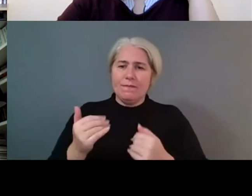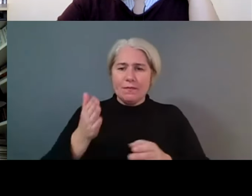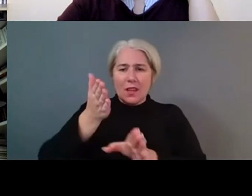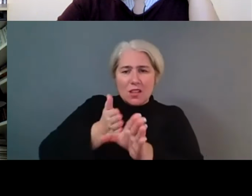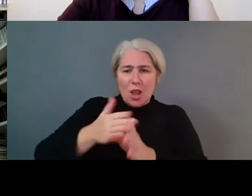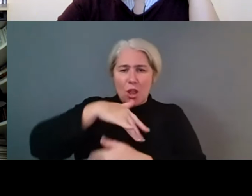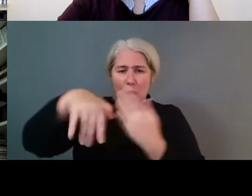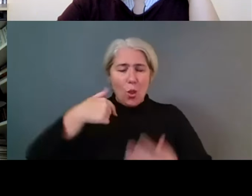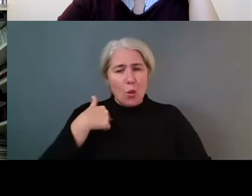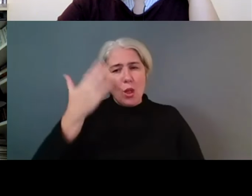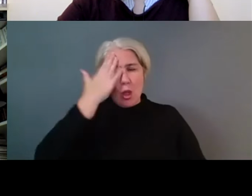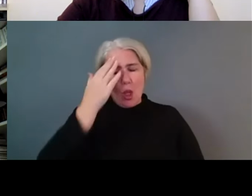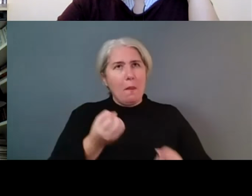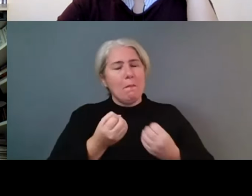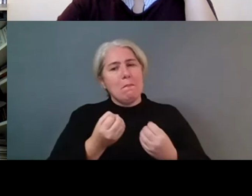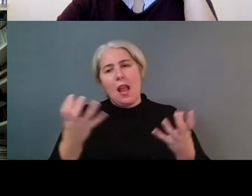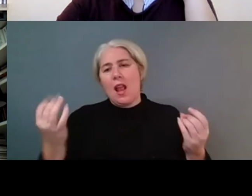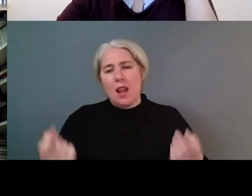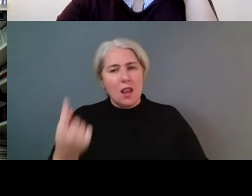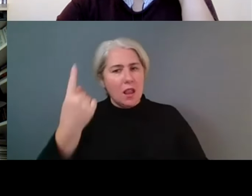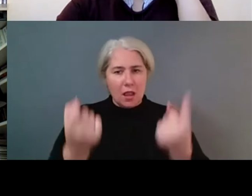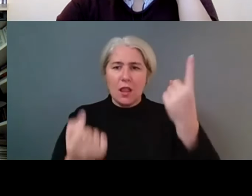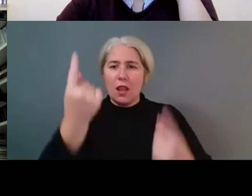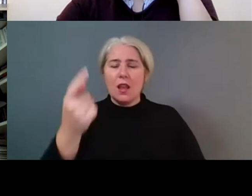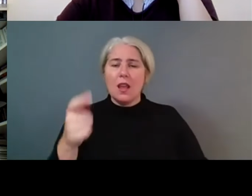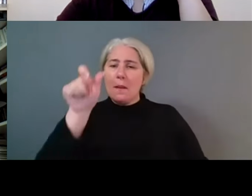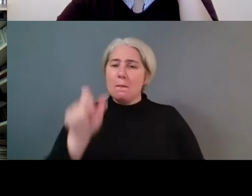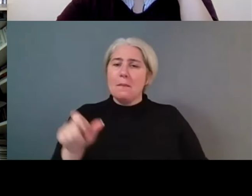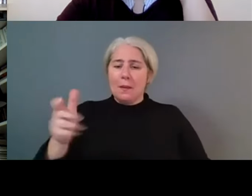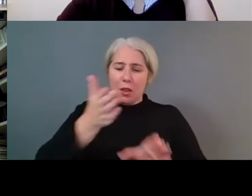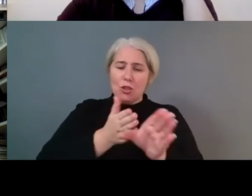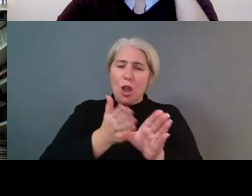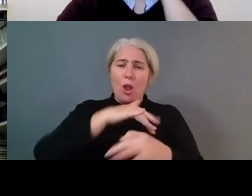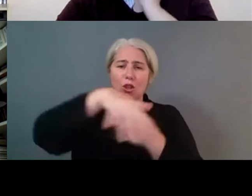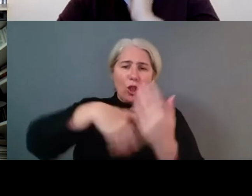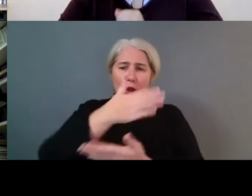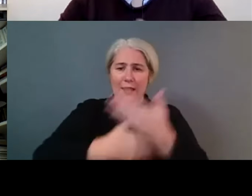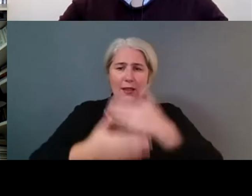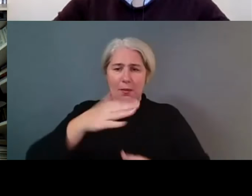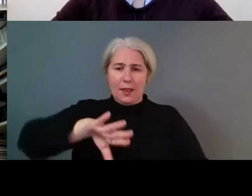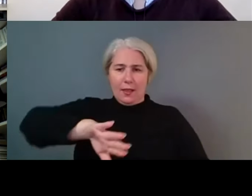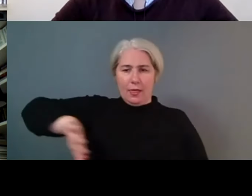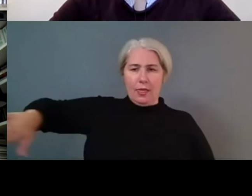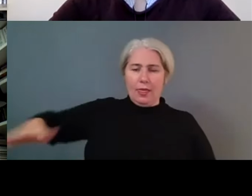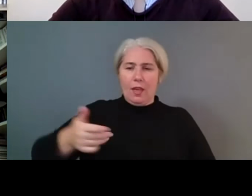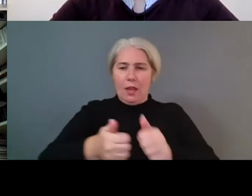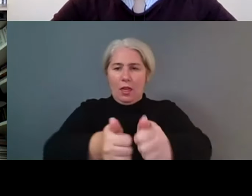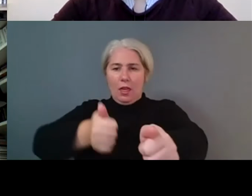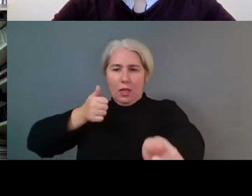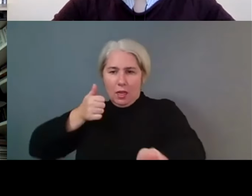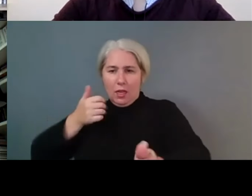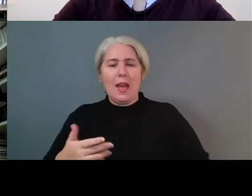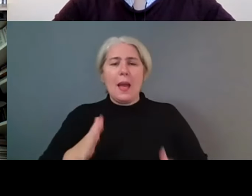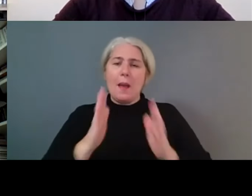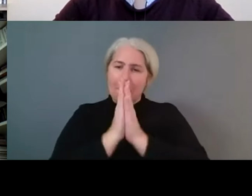with psychosocial disabilities are left behind. So I would recommend you to find an umbrella